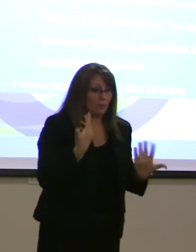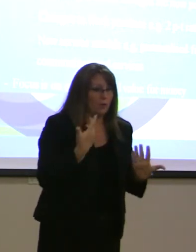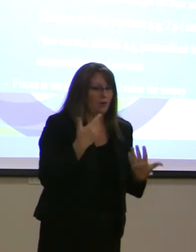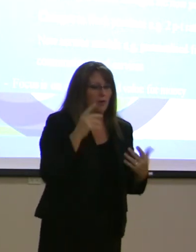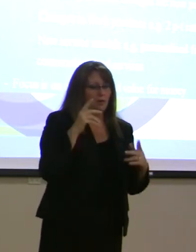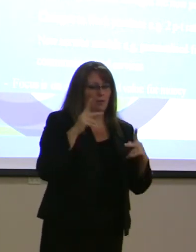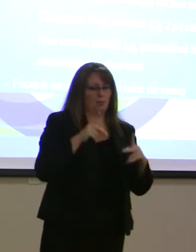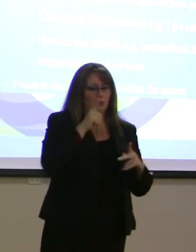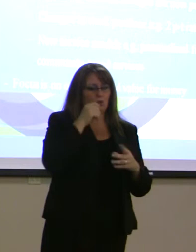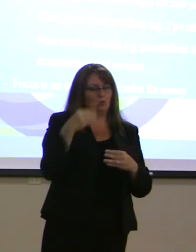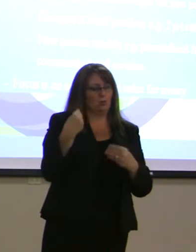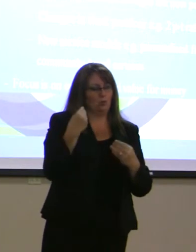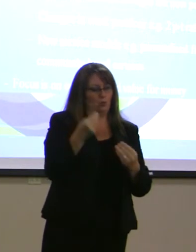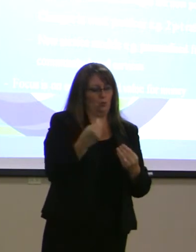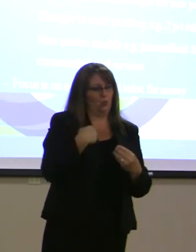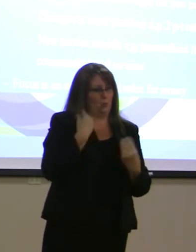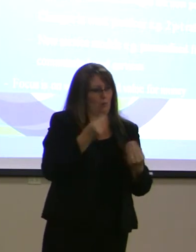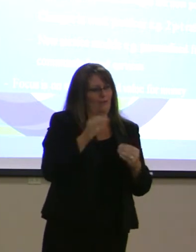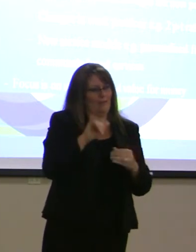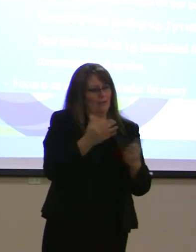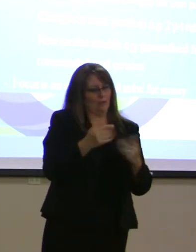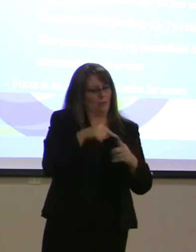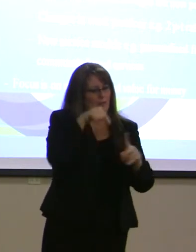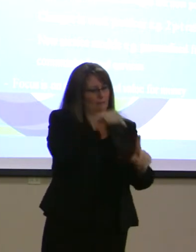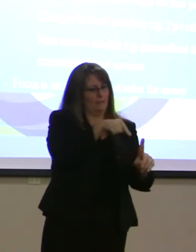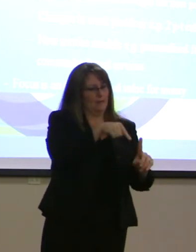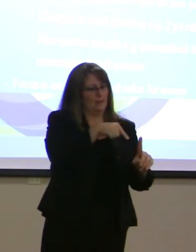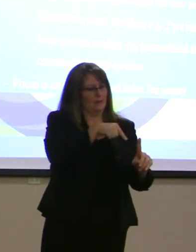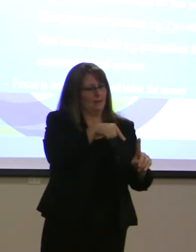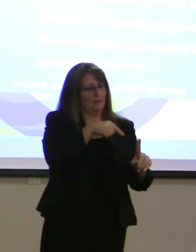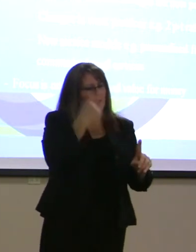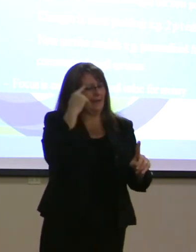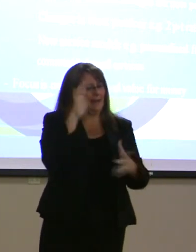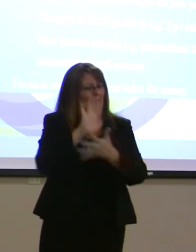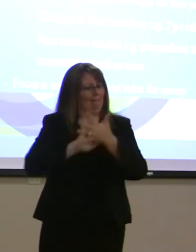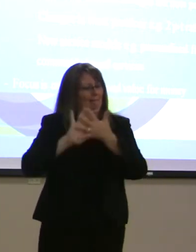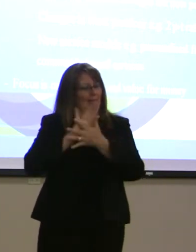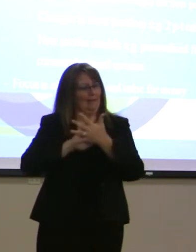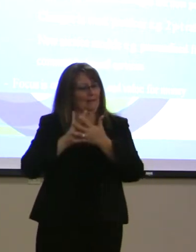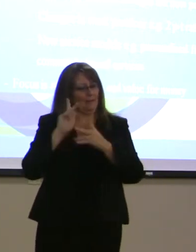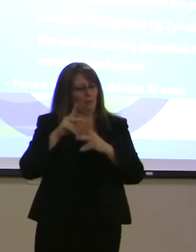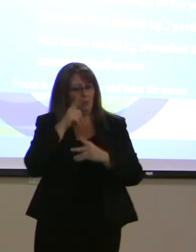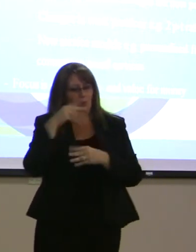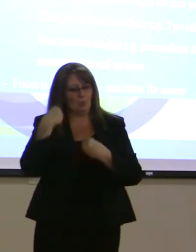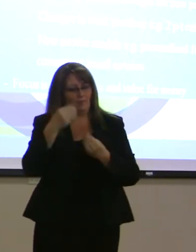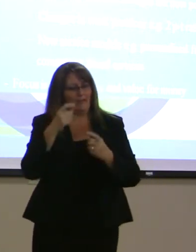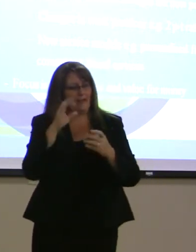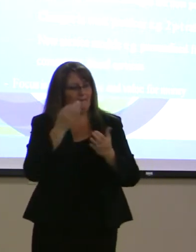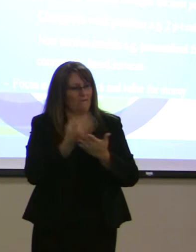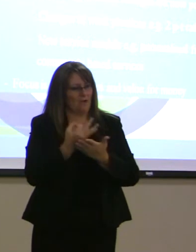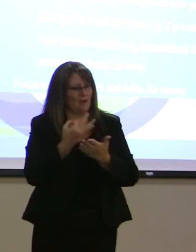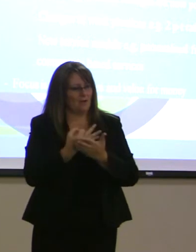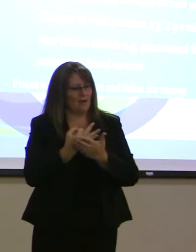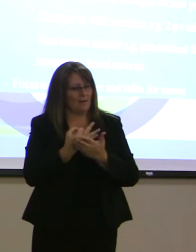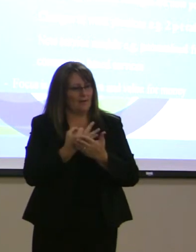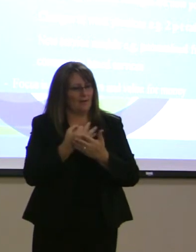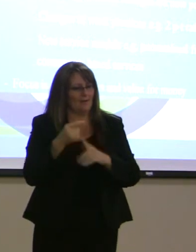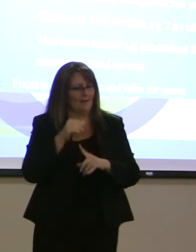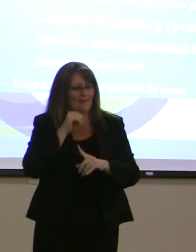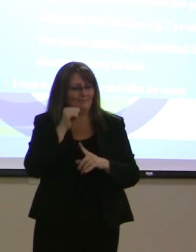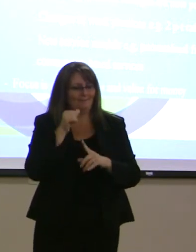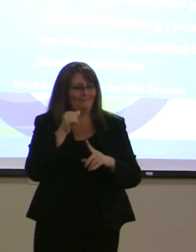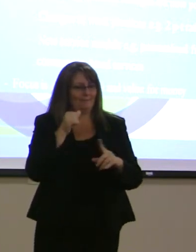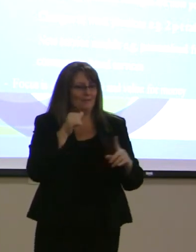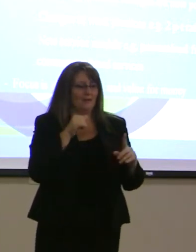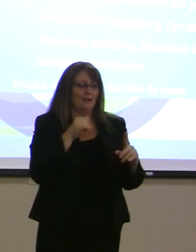we're providing the services to, but sometimes that gets clouded a little bit by the person providing the funding. And I think that the sooner we all